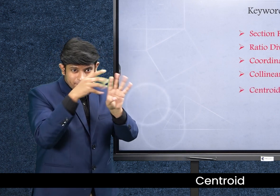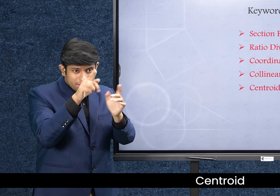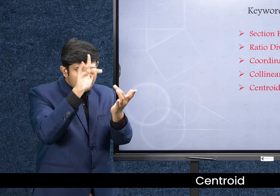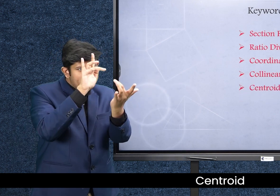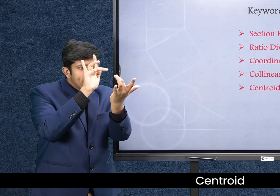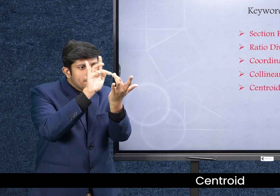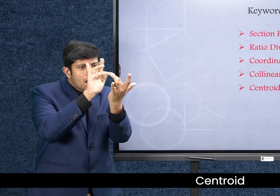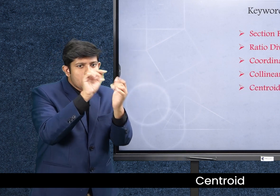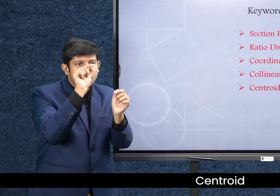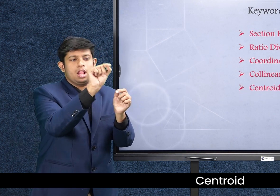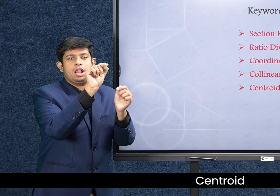centroid.